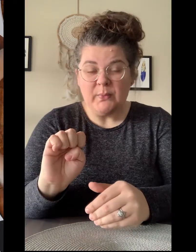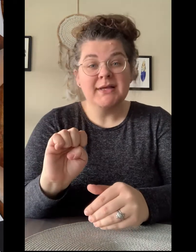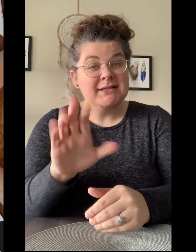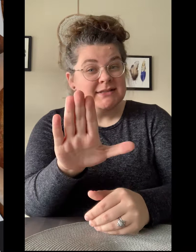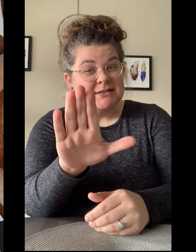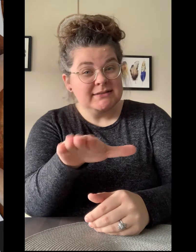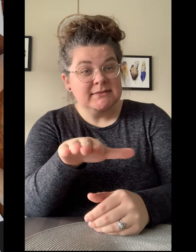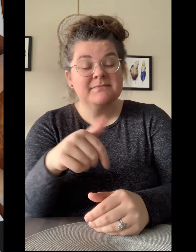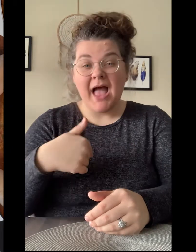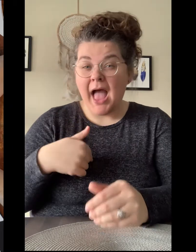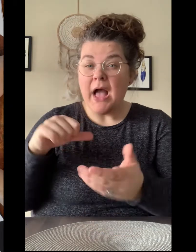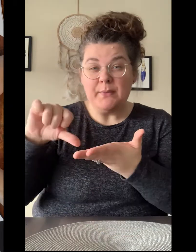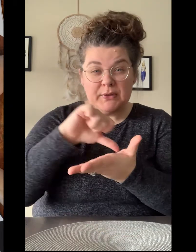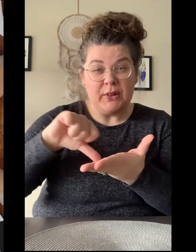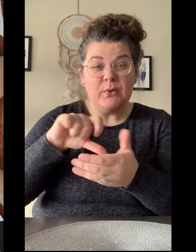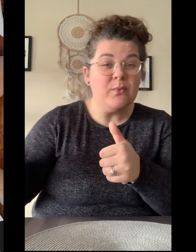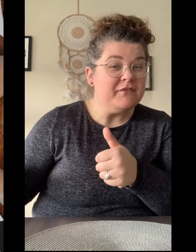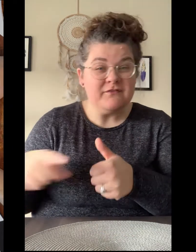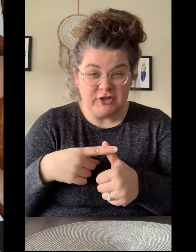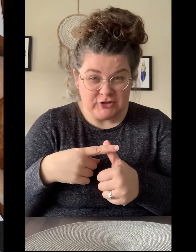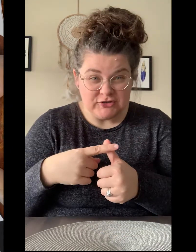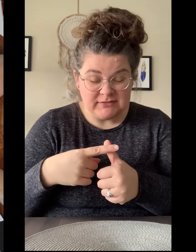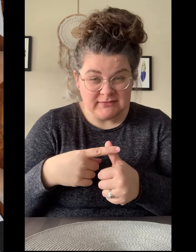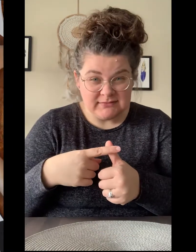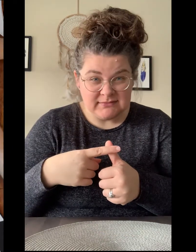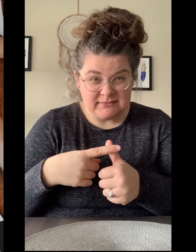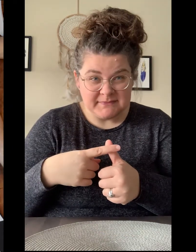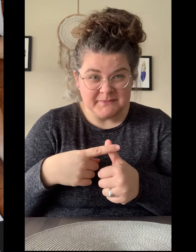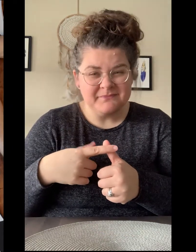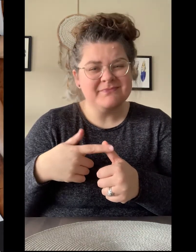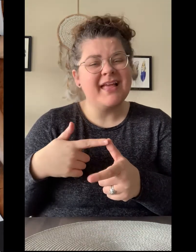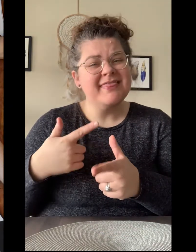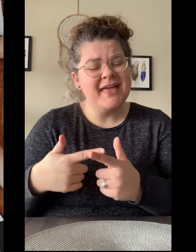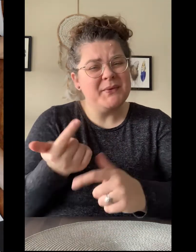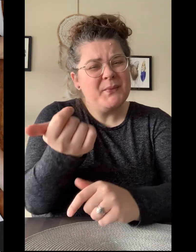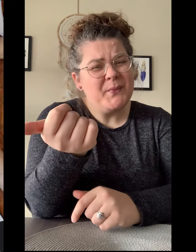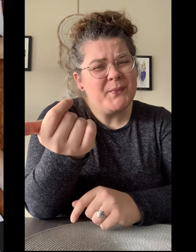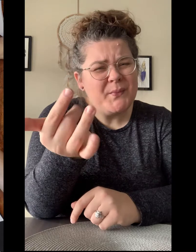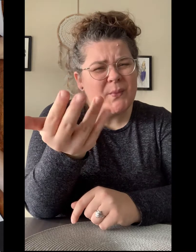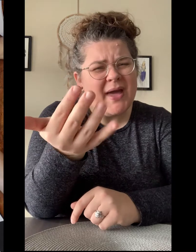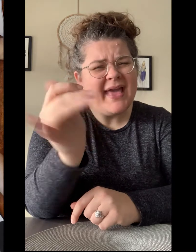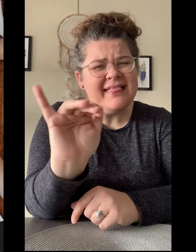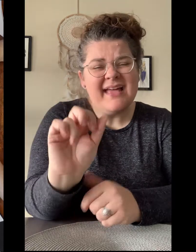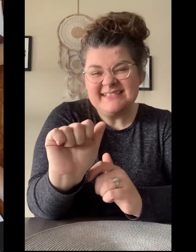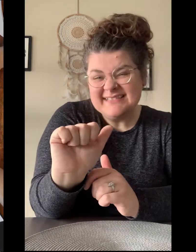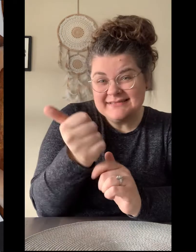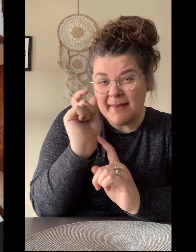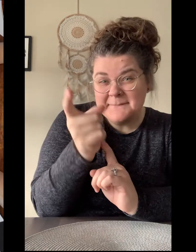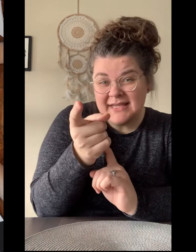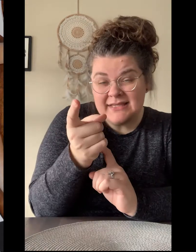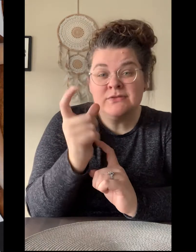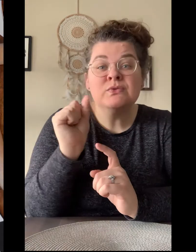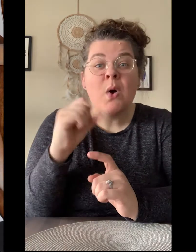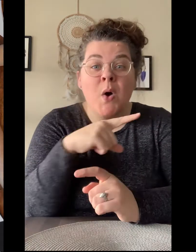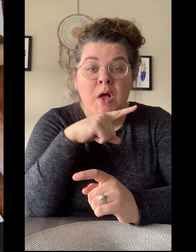I would glue first and then wait a little bit, wait like 10 minutes or so, let that